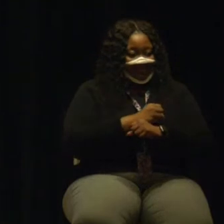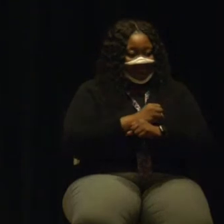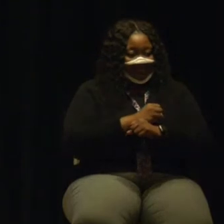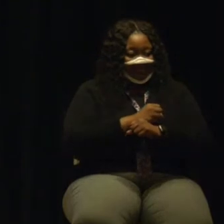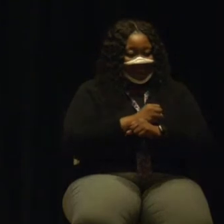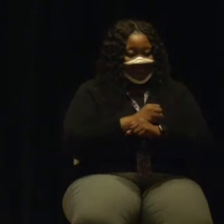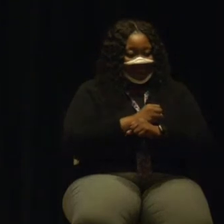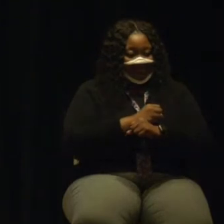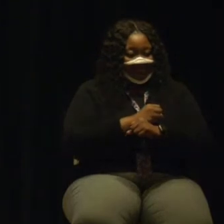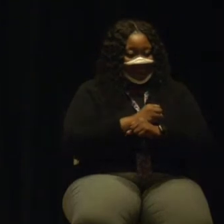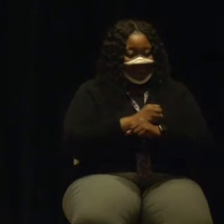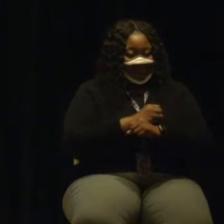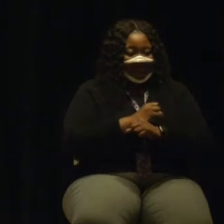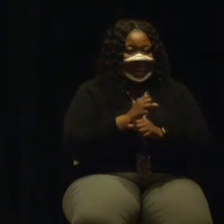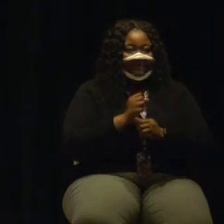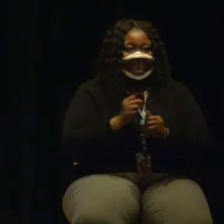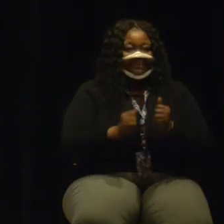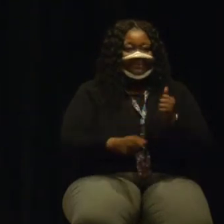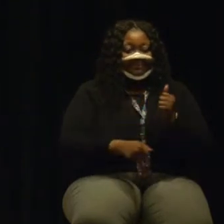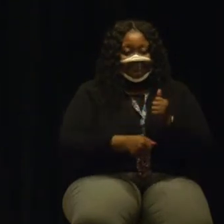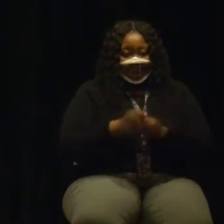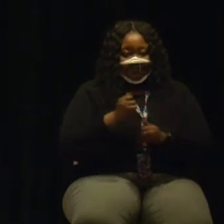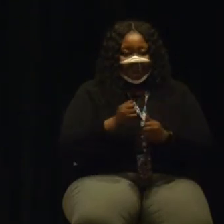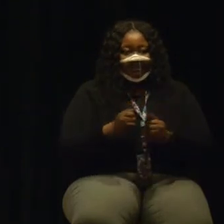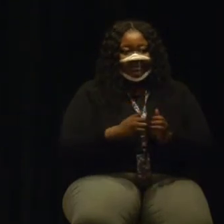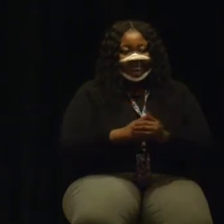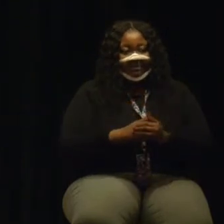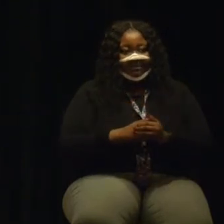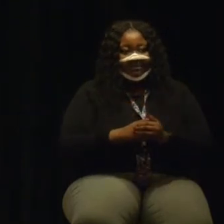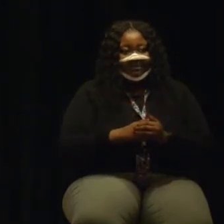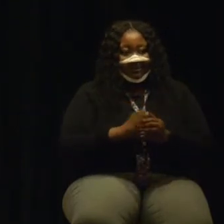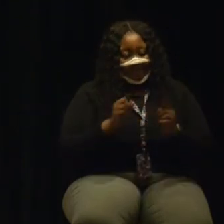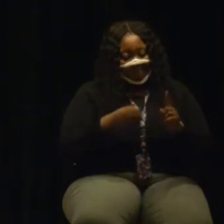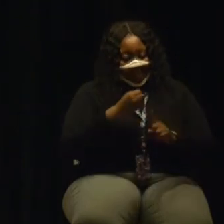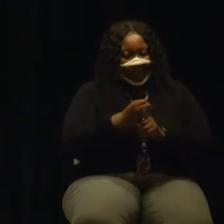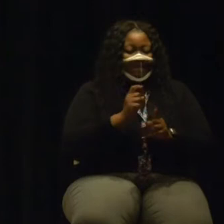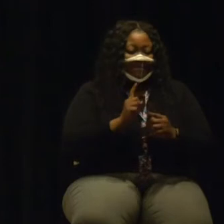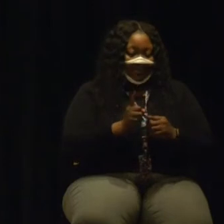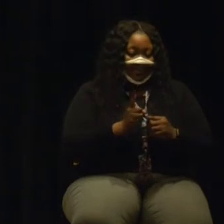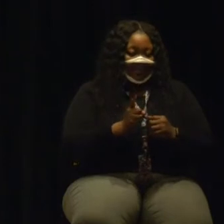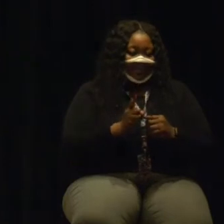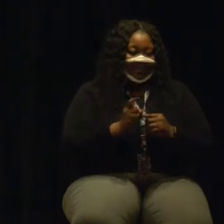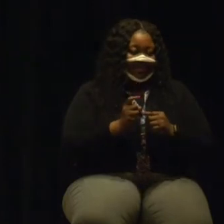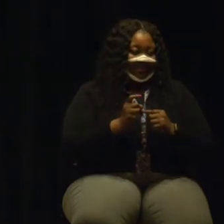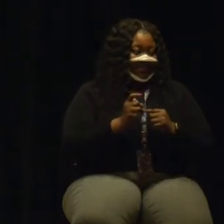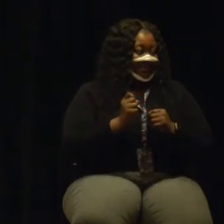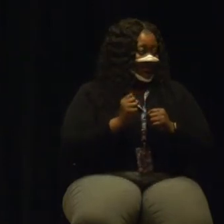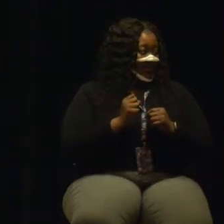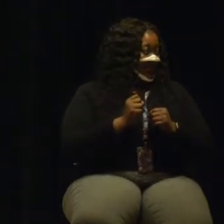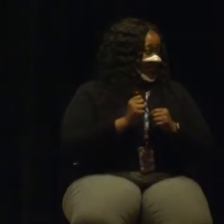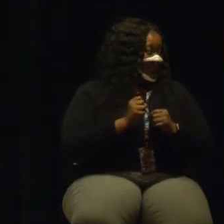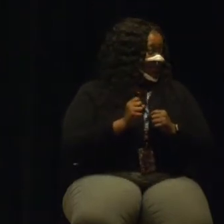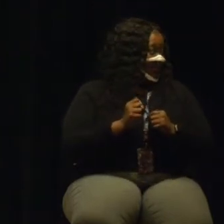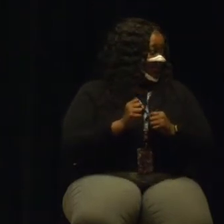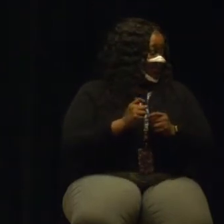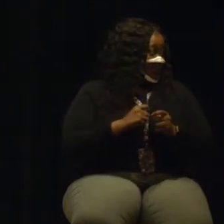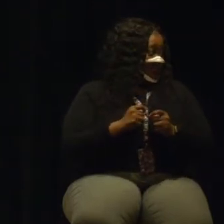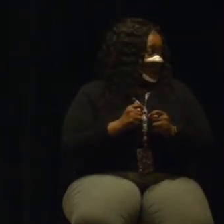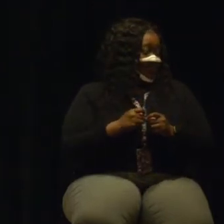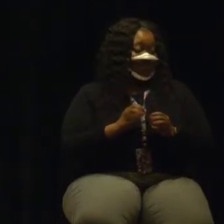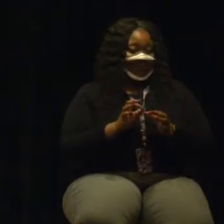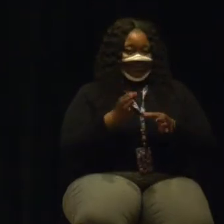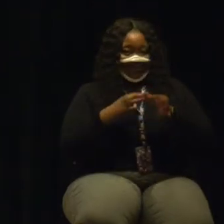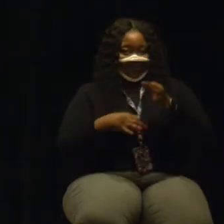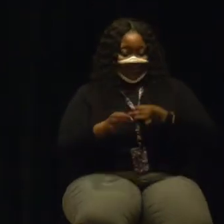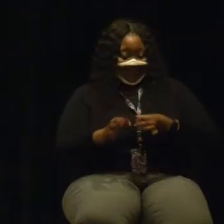divisive event in American history. We've kind of forgotten about it now because people got mad about Muhammad Ali, they've gotten angry about other people